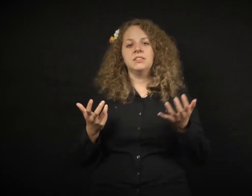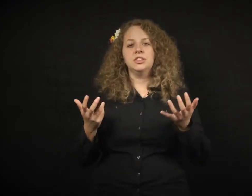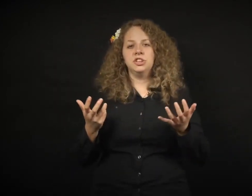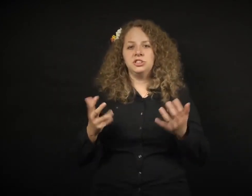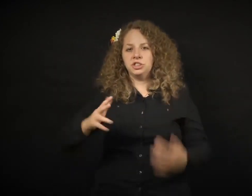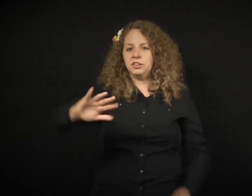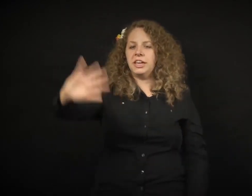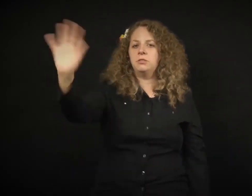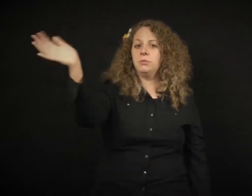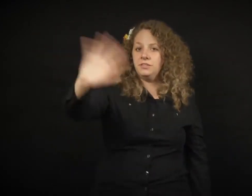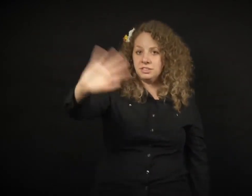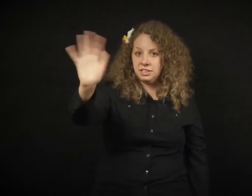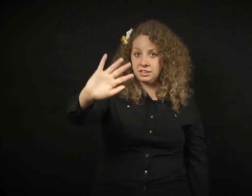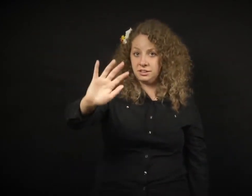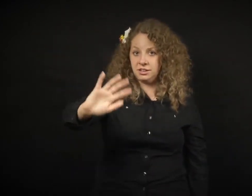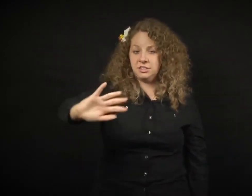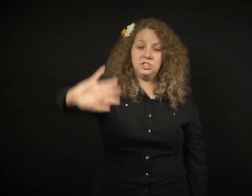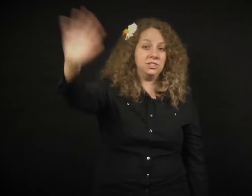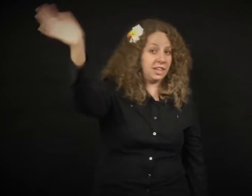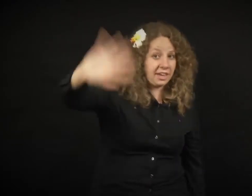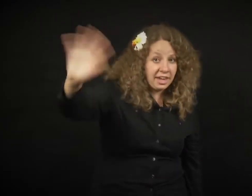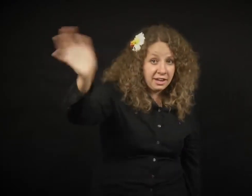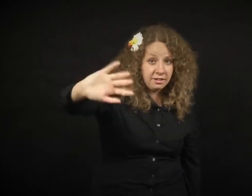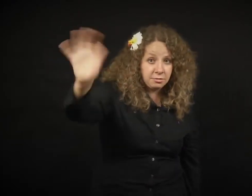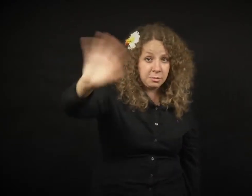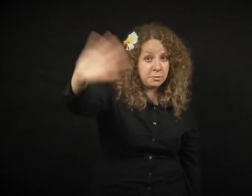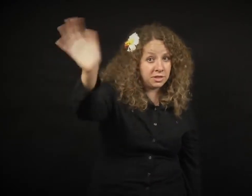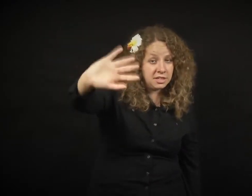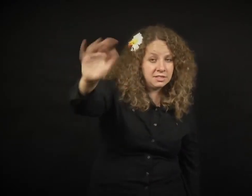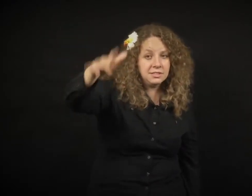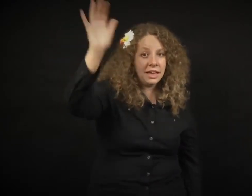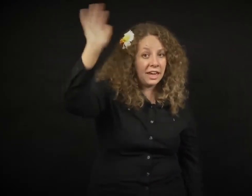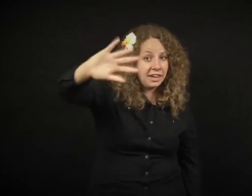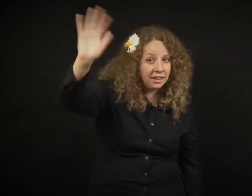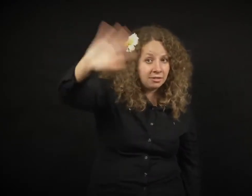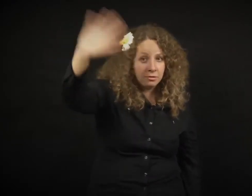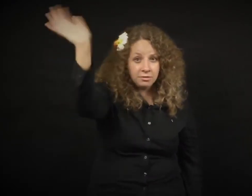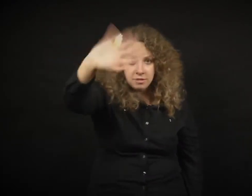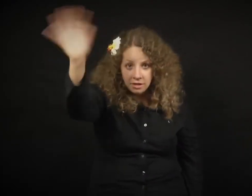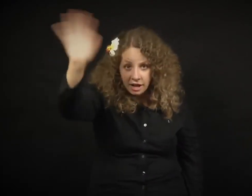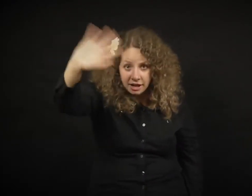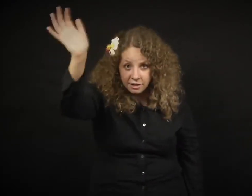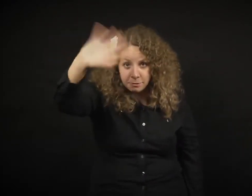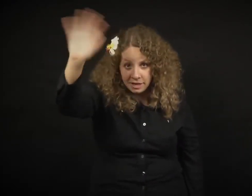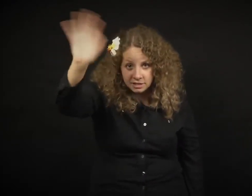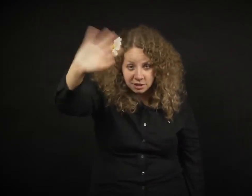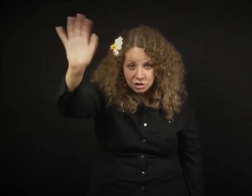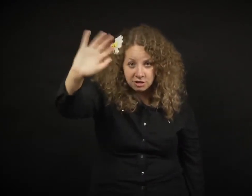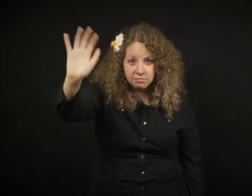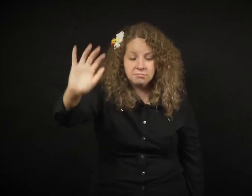The gesture like waving to get attention, like, hey, remember this? Hey, hi, are you paying attention?